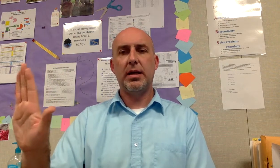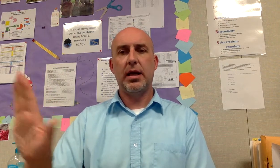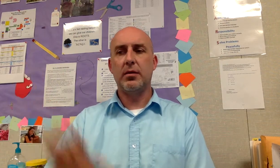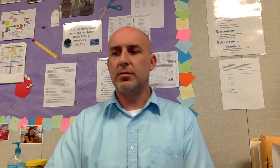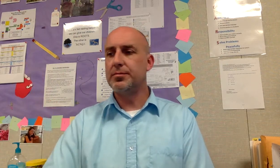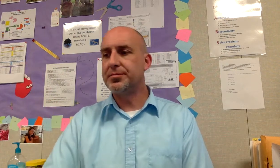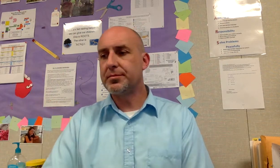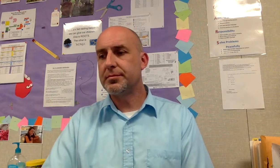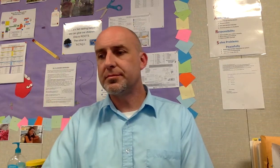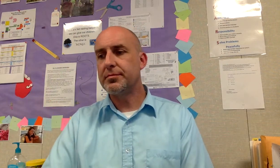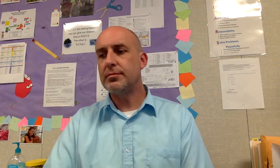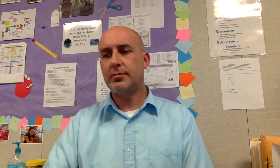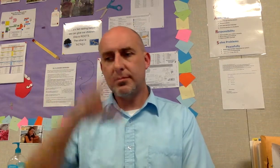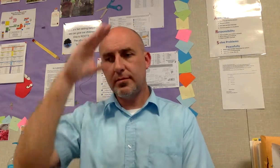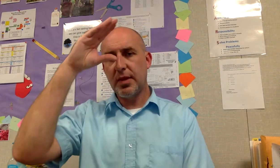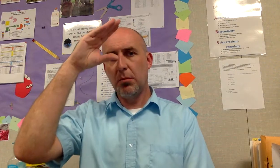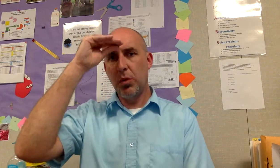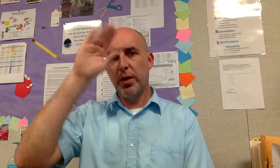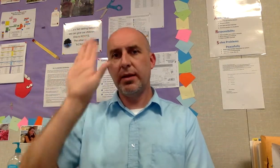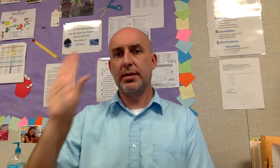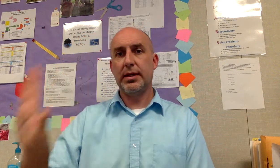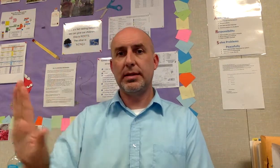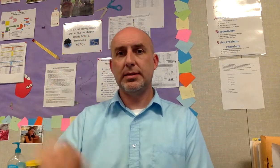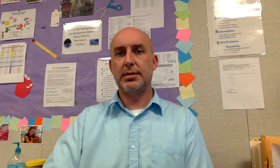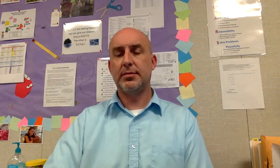angle. Boy is